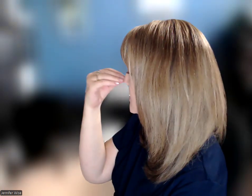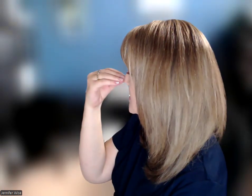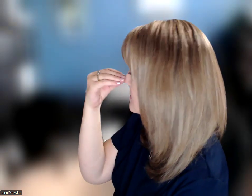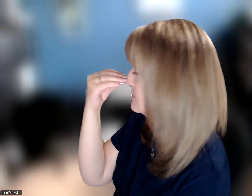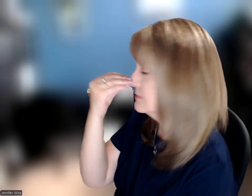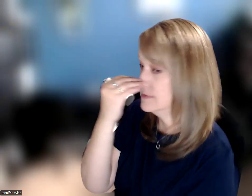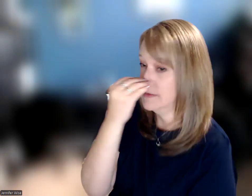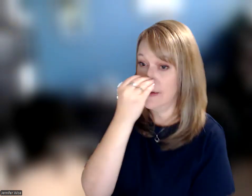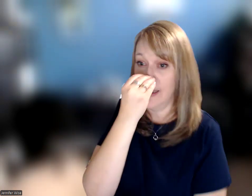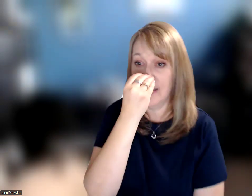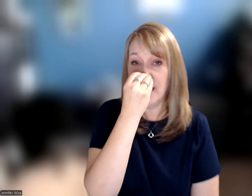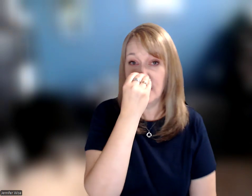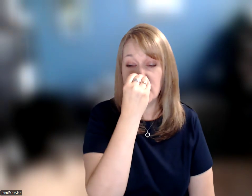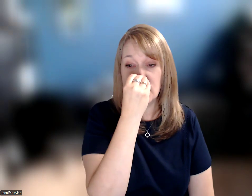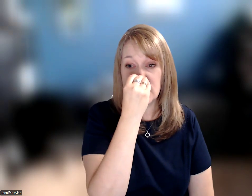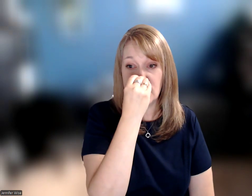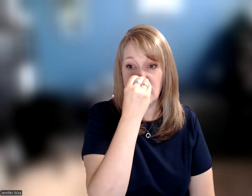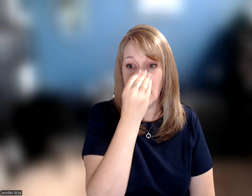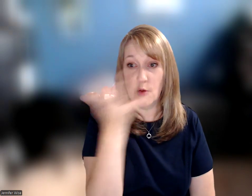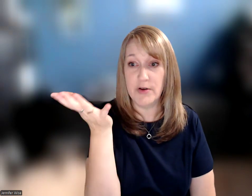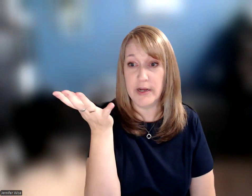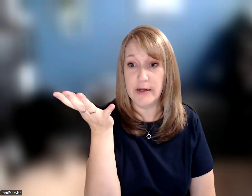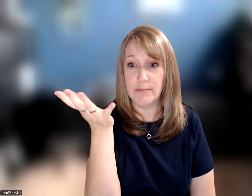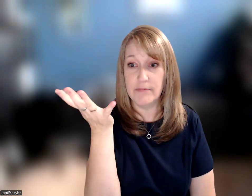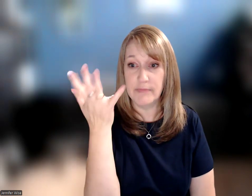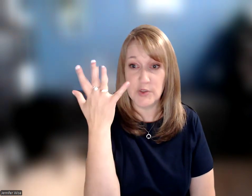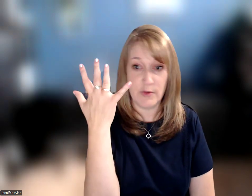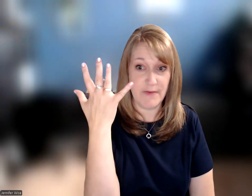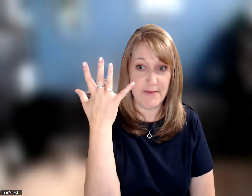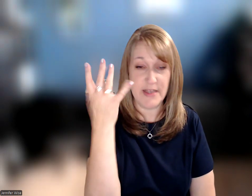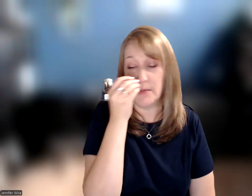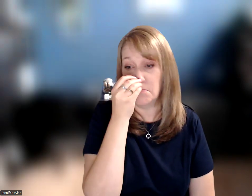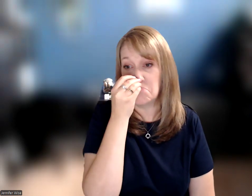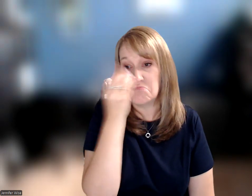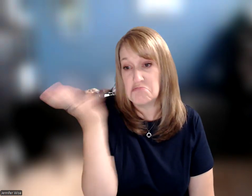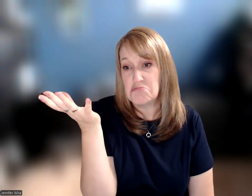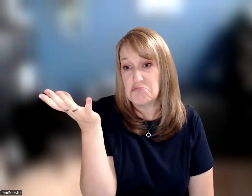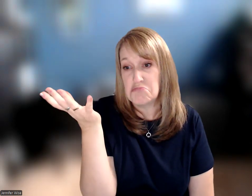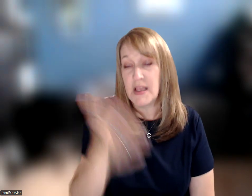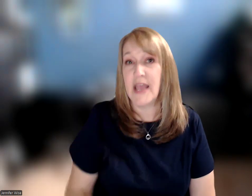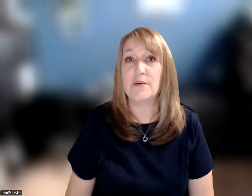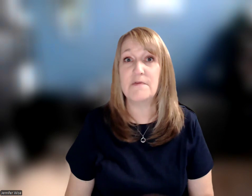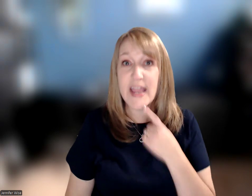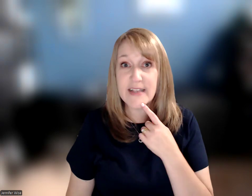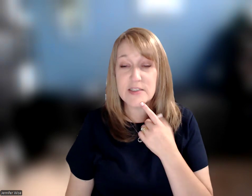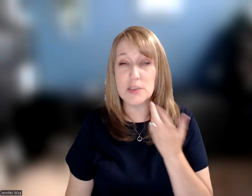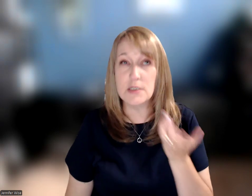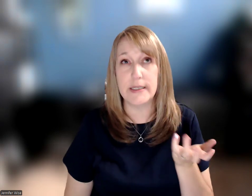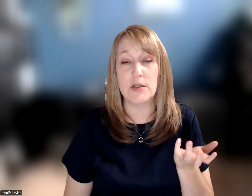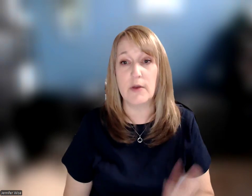fingers. And then you just open your hand up to a five hand shape. And your face should look like you don't